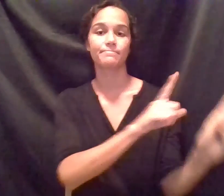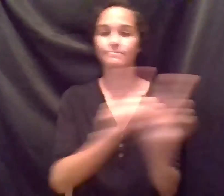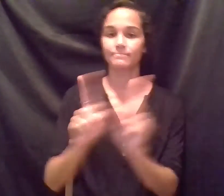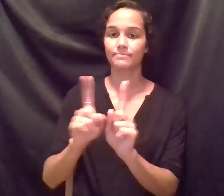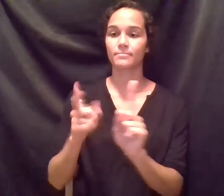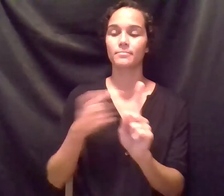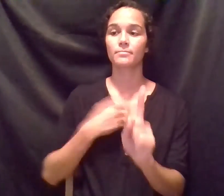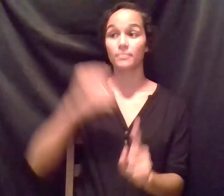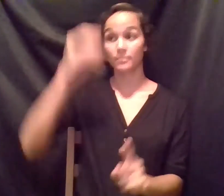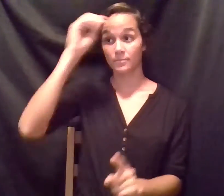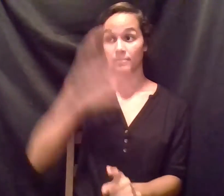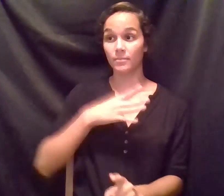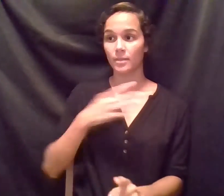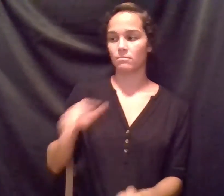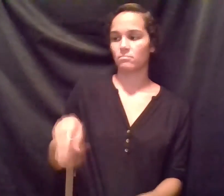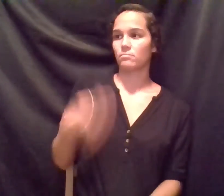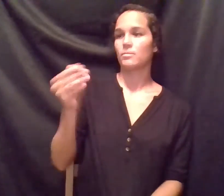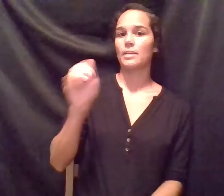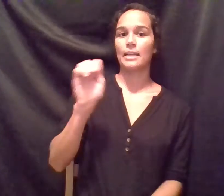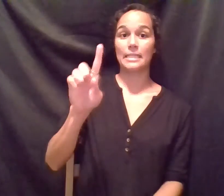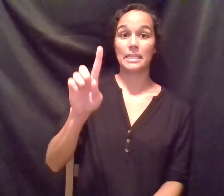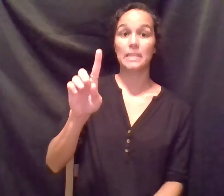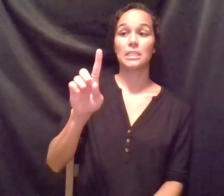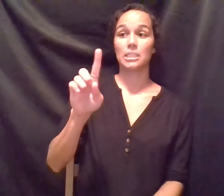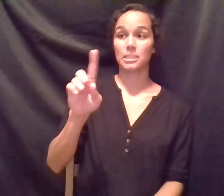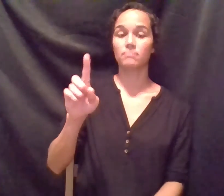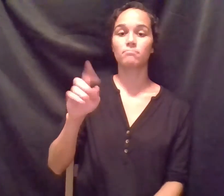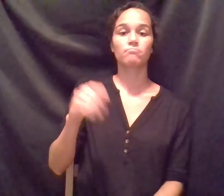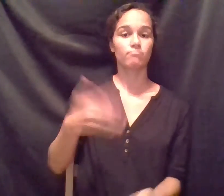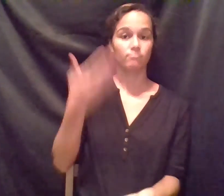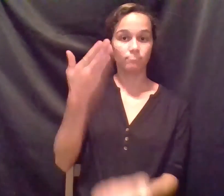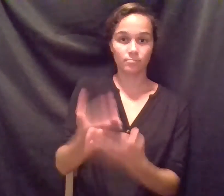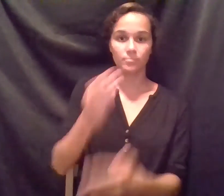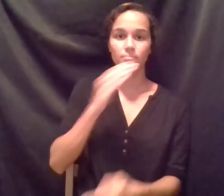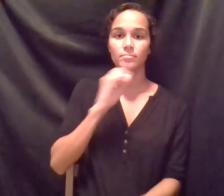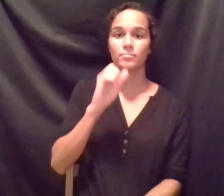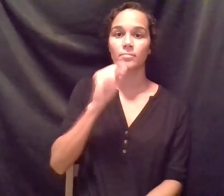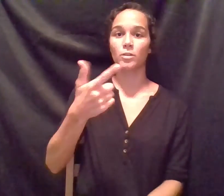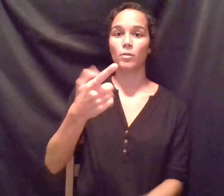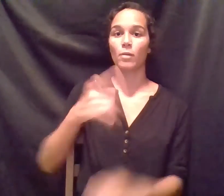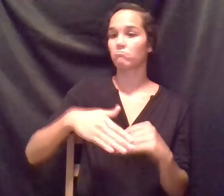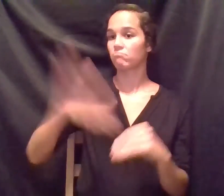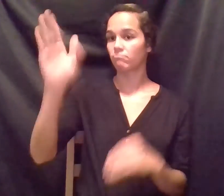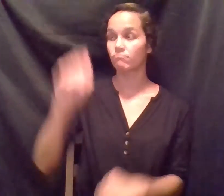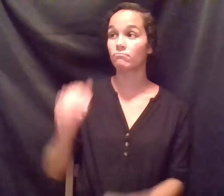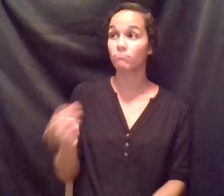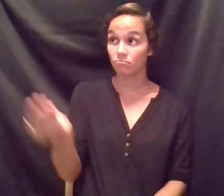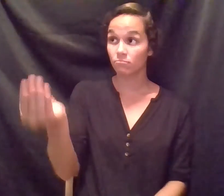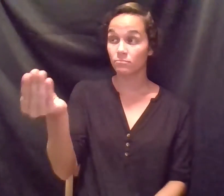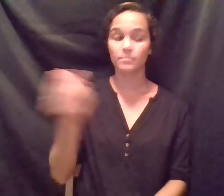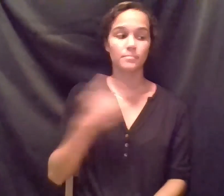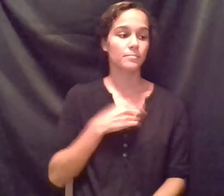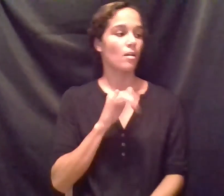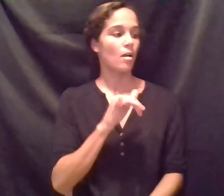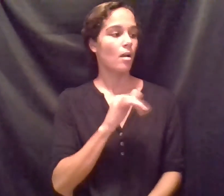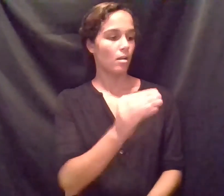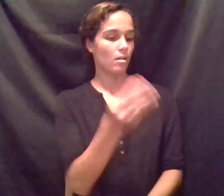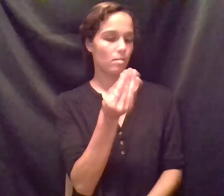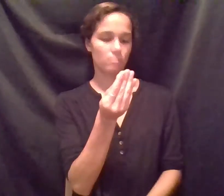least 21. Now, that officer then said, thank you, just a second, and he did a warrants